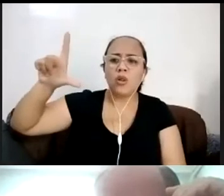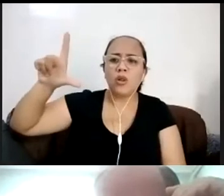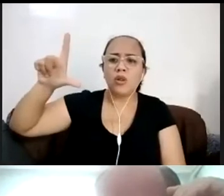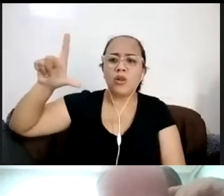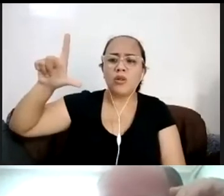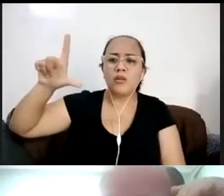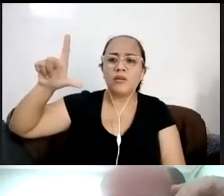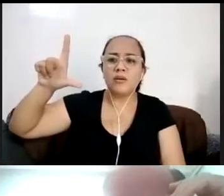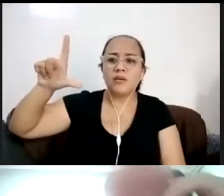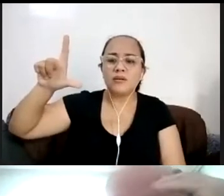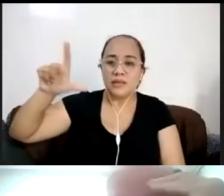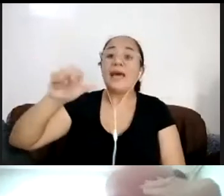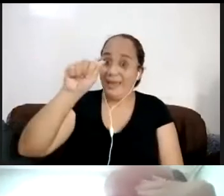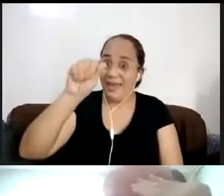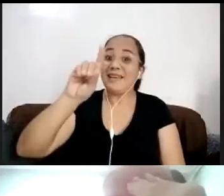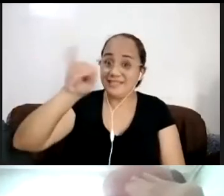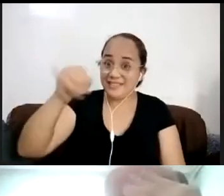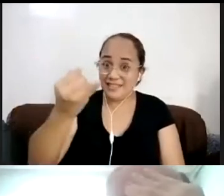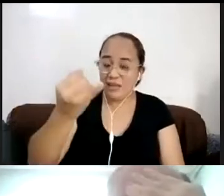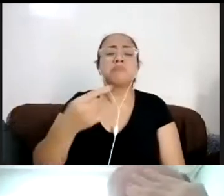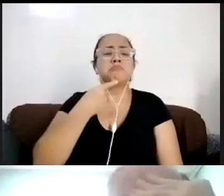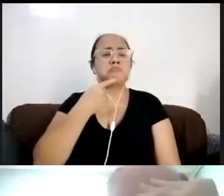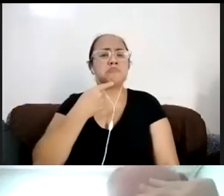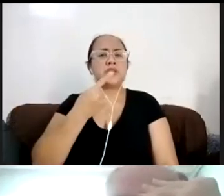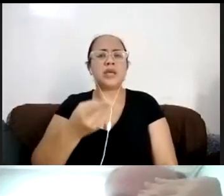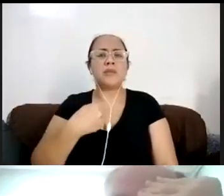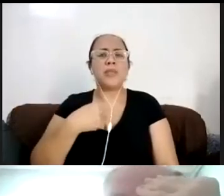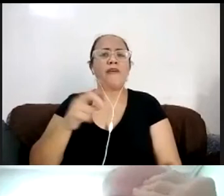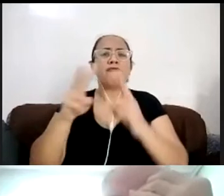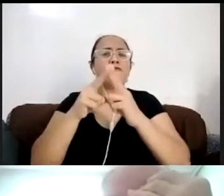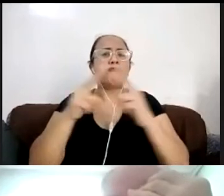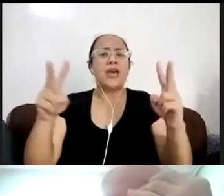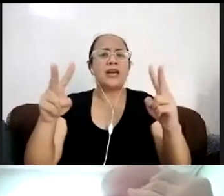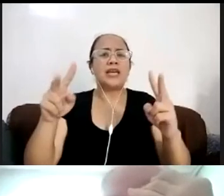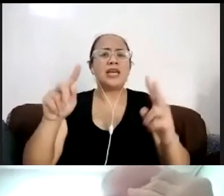Adjective. Adjective. What if I say very tall in English?